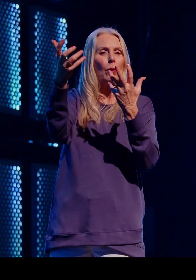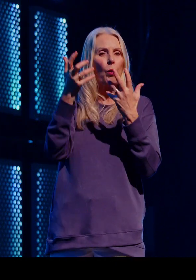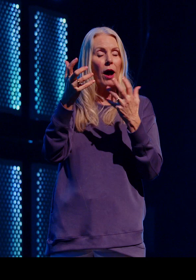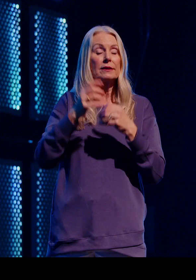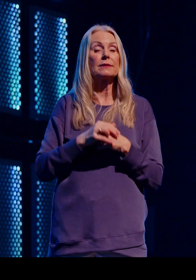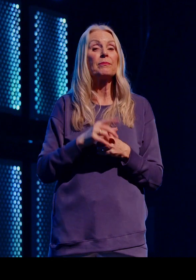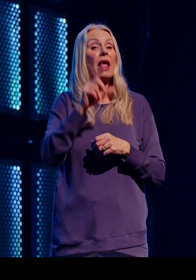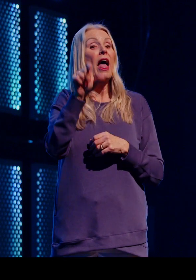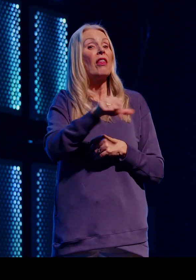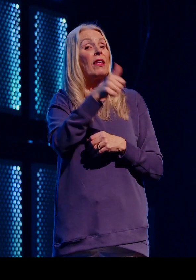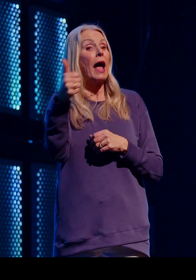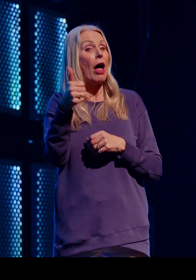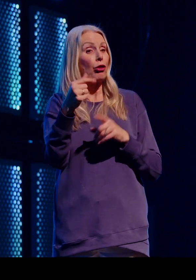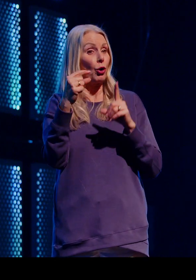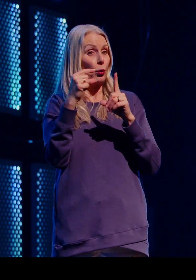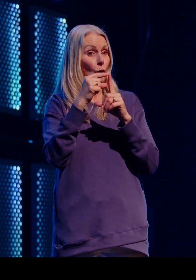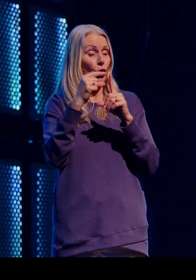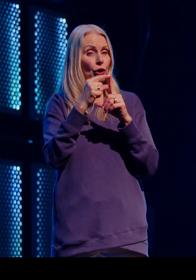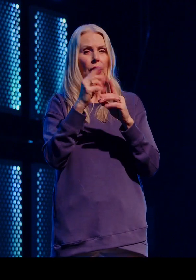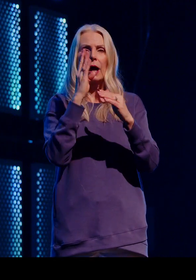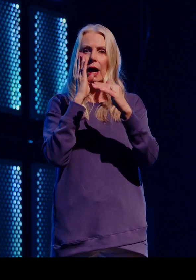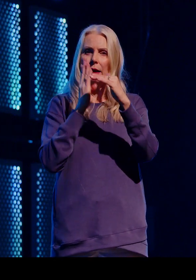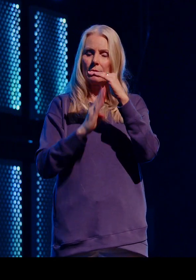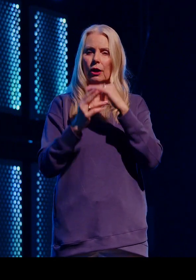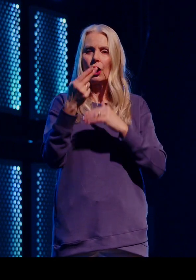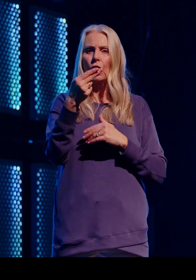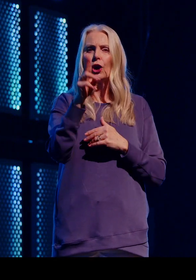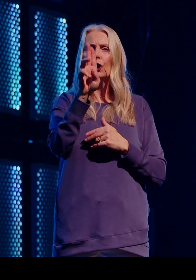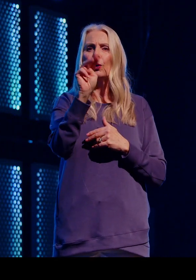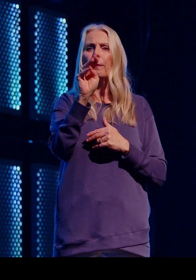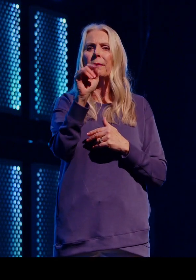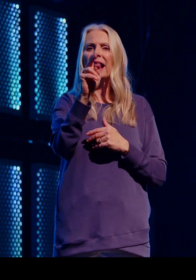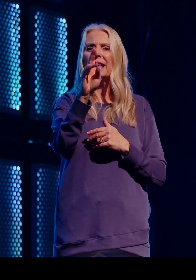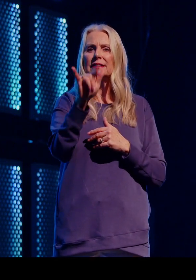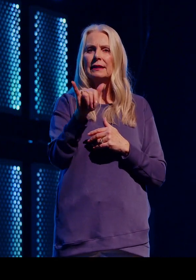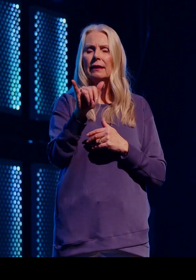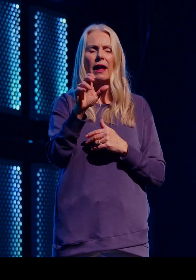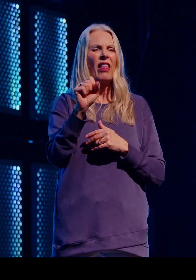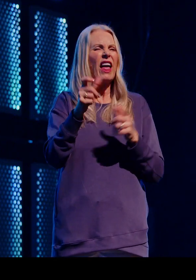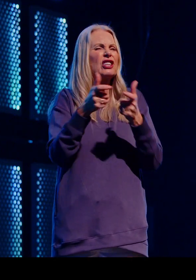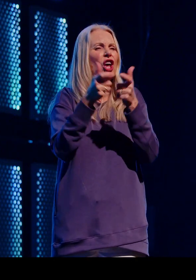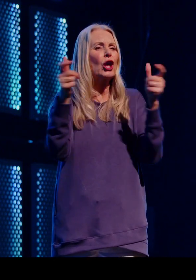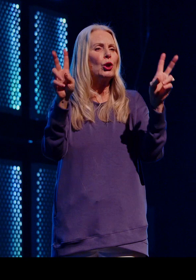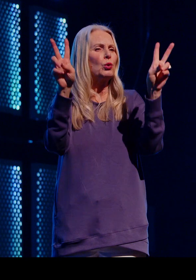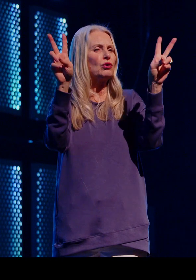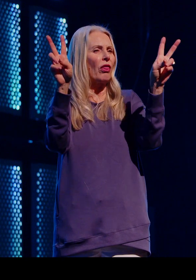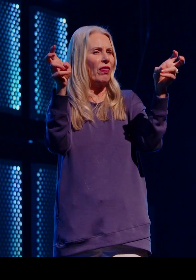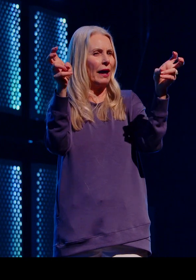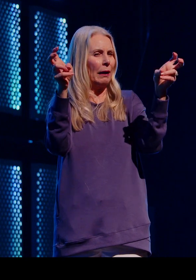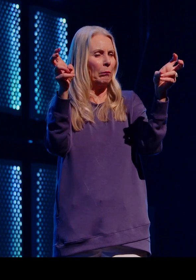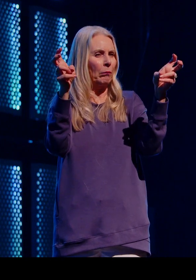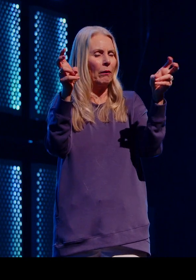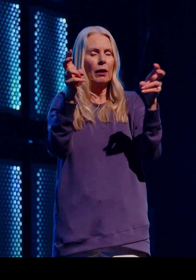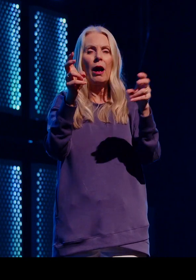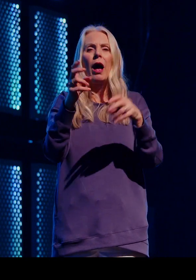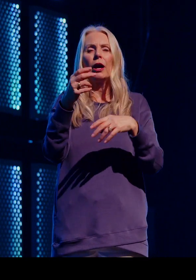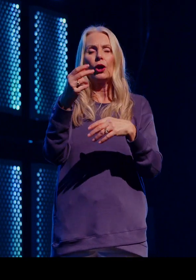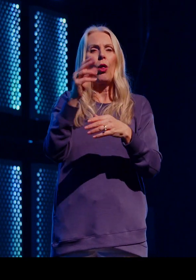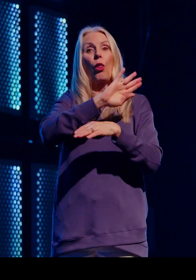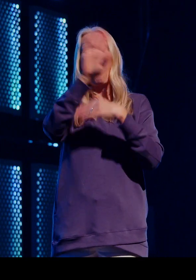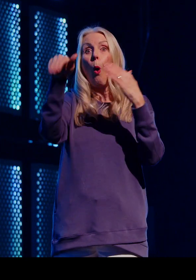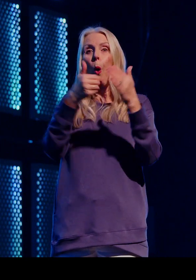look at is humility, humbleness. This is a huge theme throughout Philippians 2. In fact, our whole series right now is called